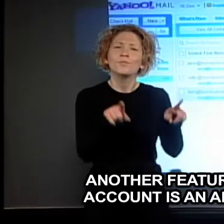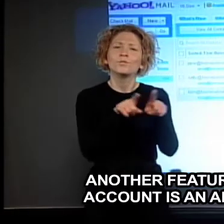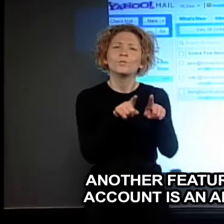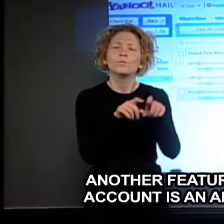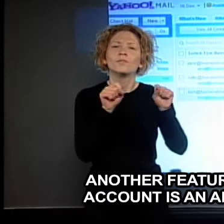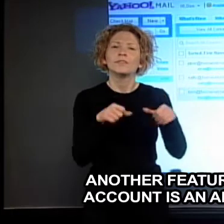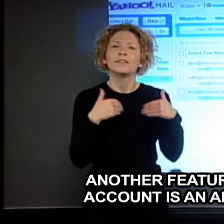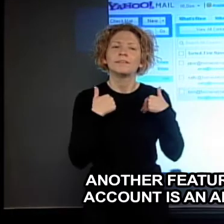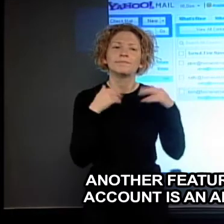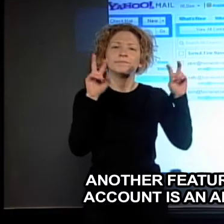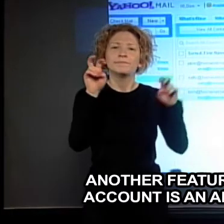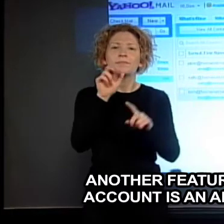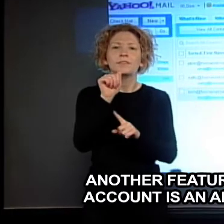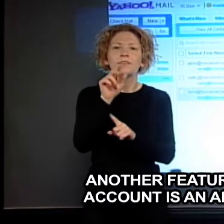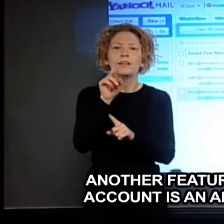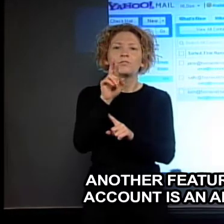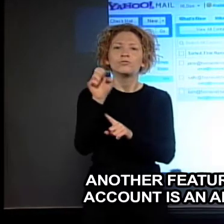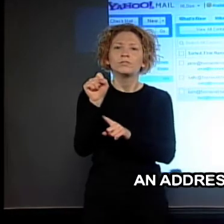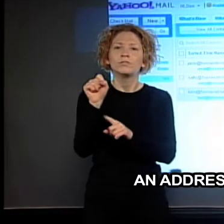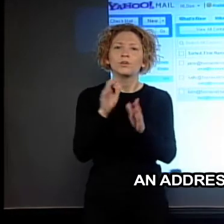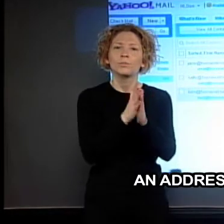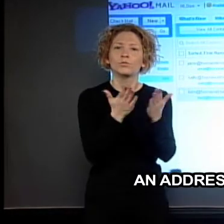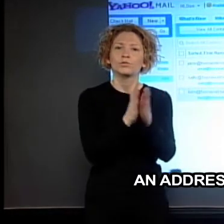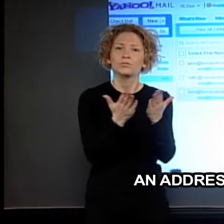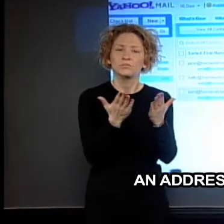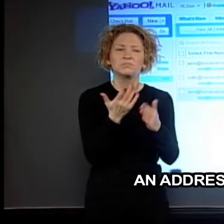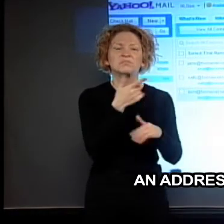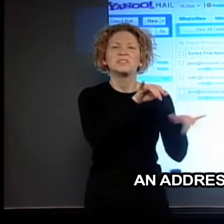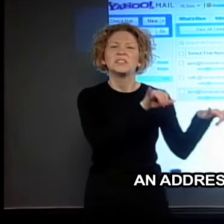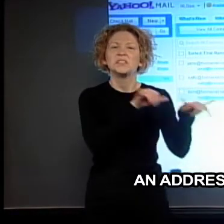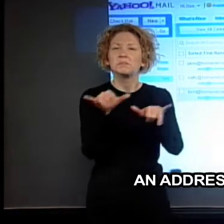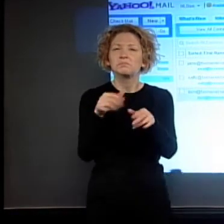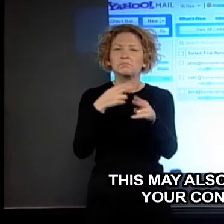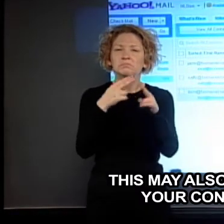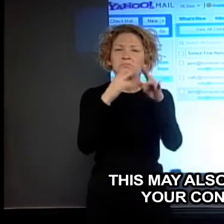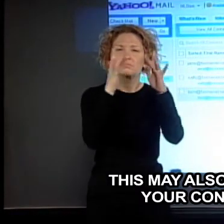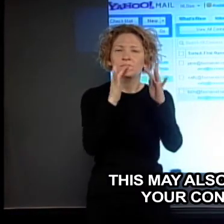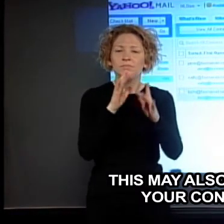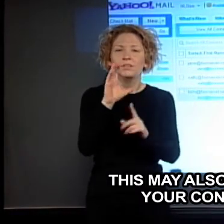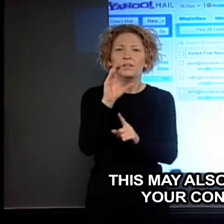Another feature of an email account is the ability to have an address book. This may also be called your